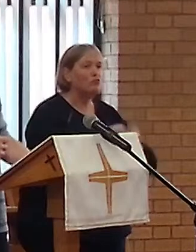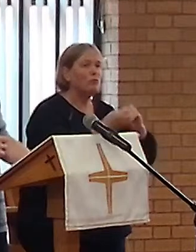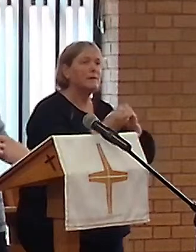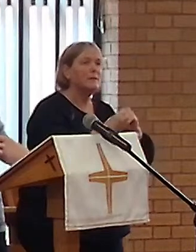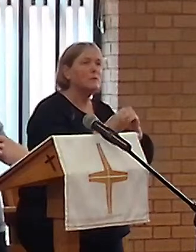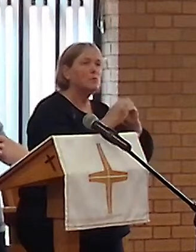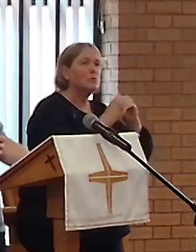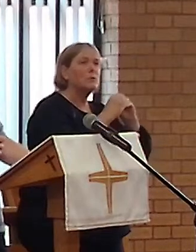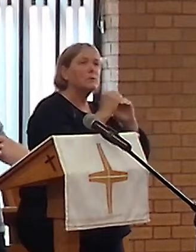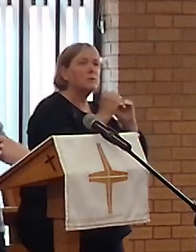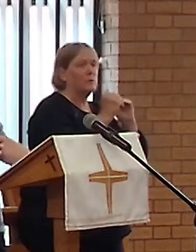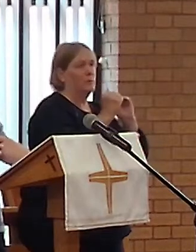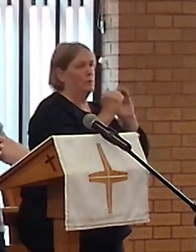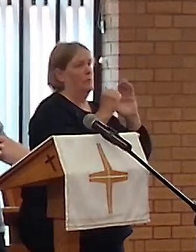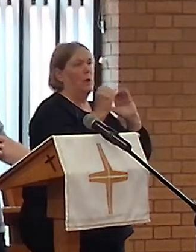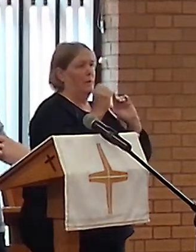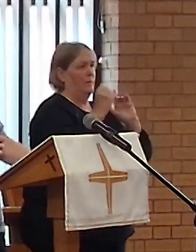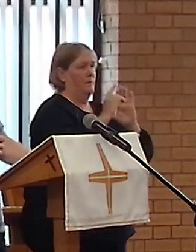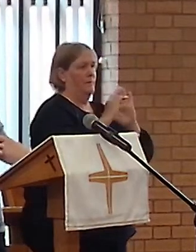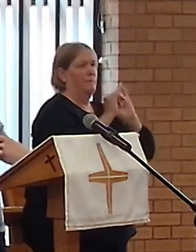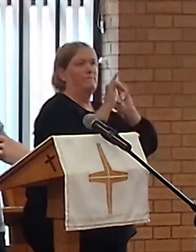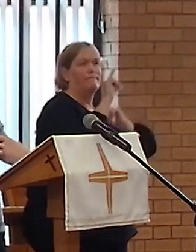holiness.